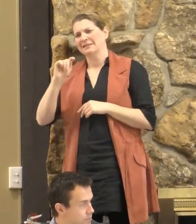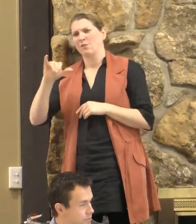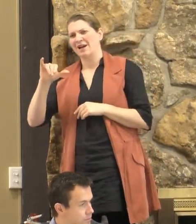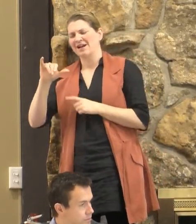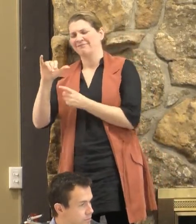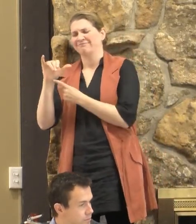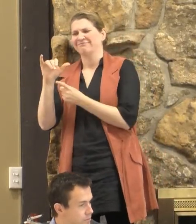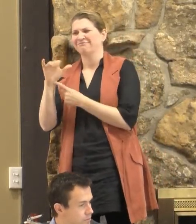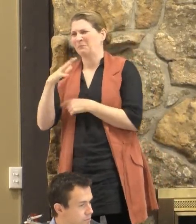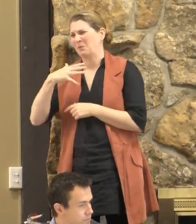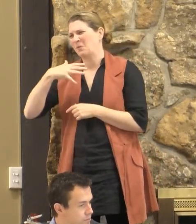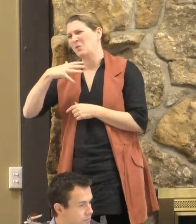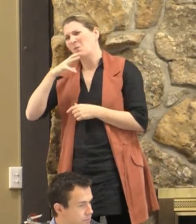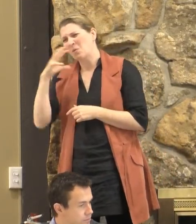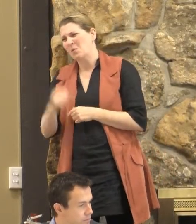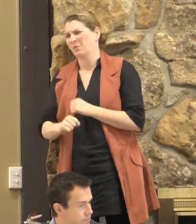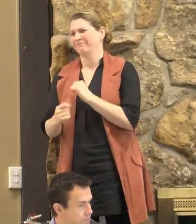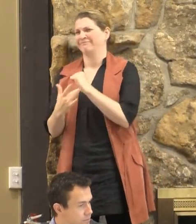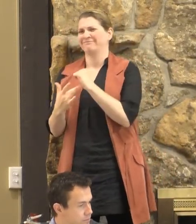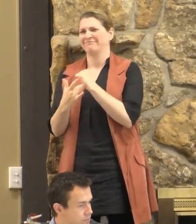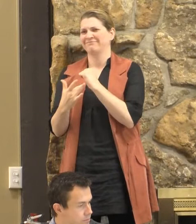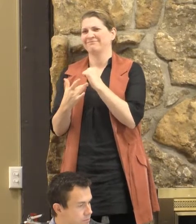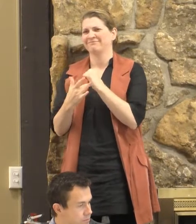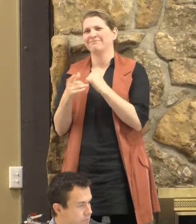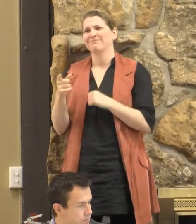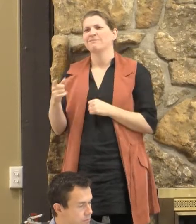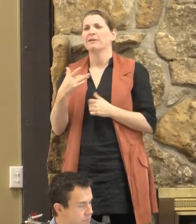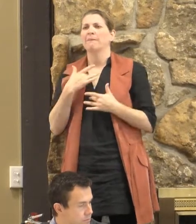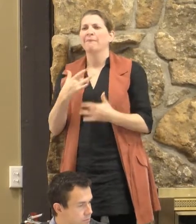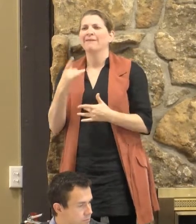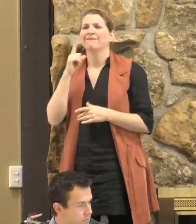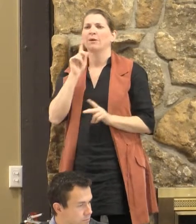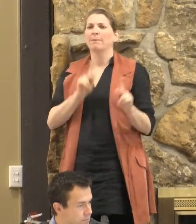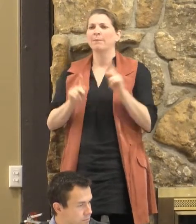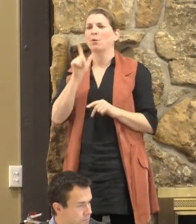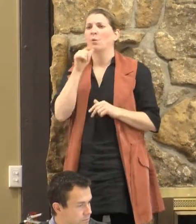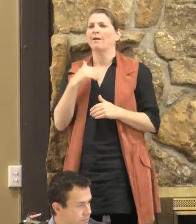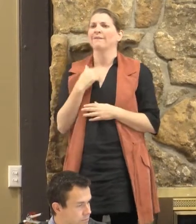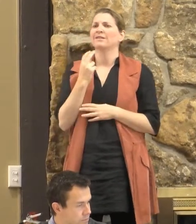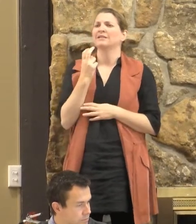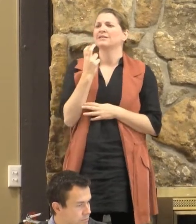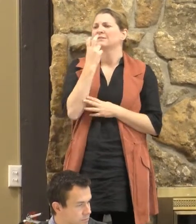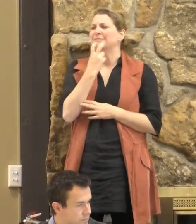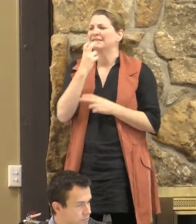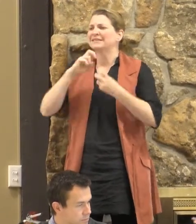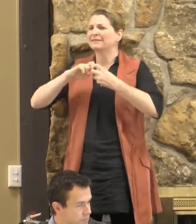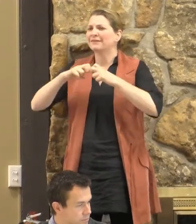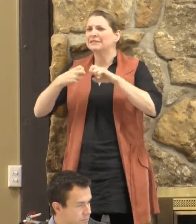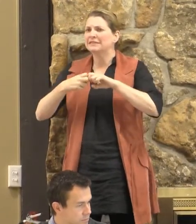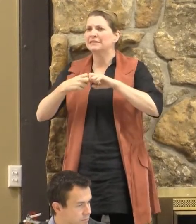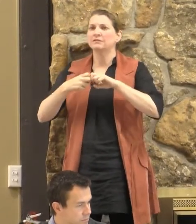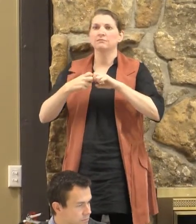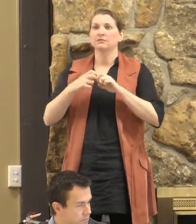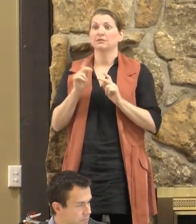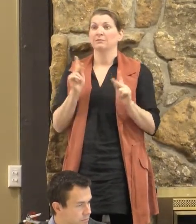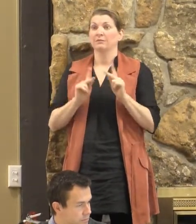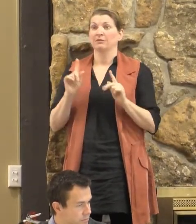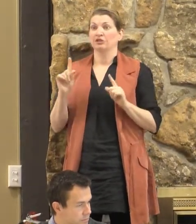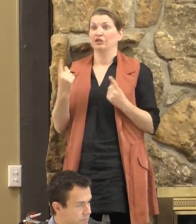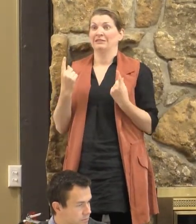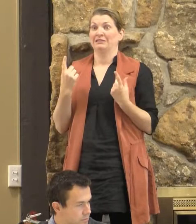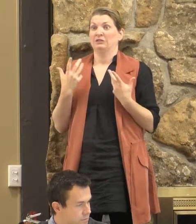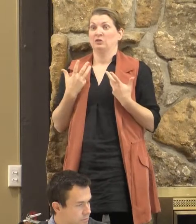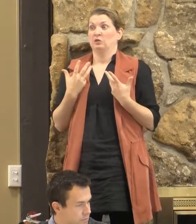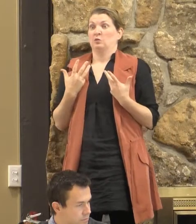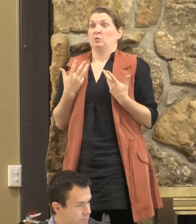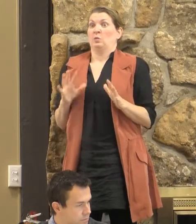disabilities or some people that just don't wanna get with the times and, you know, use a video, but that's their choice too. But just to